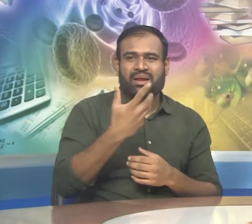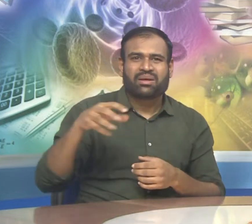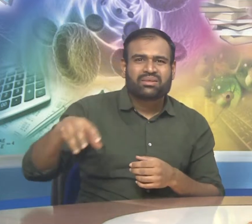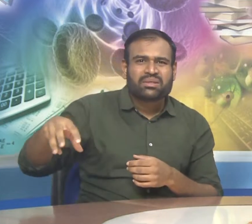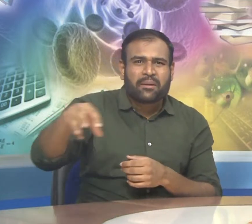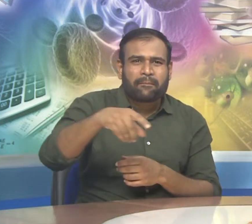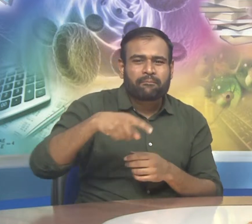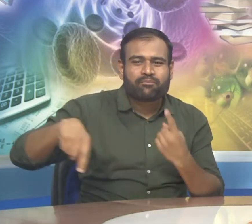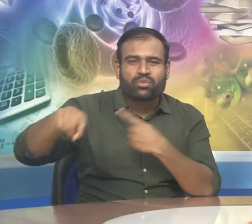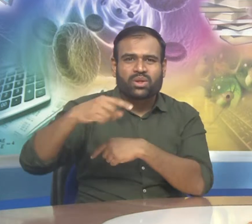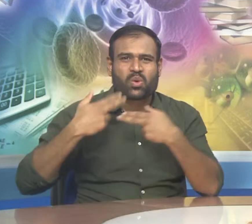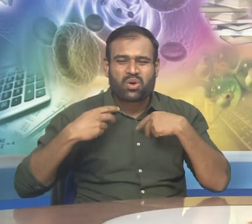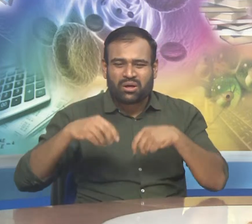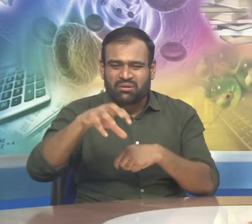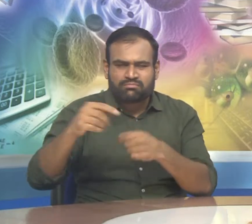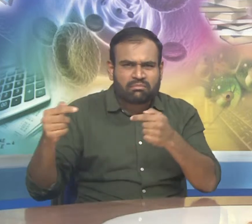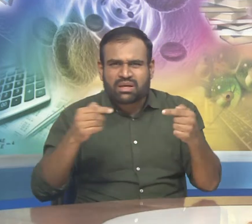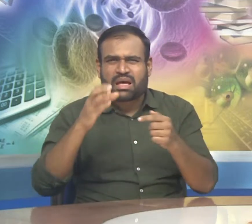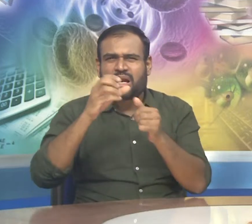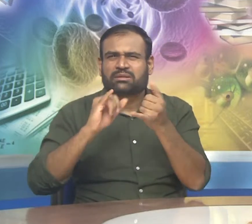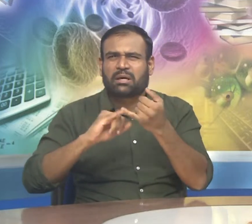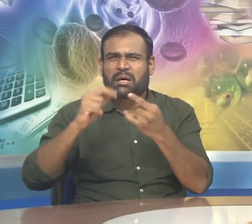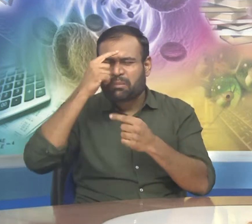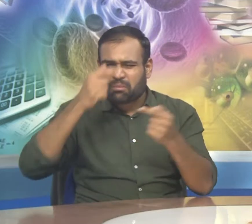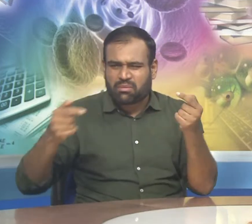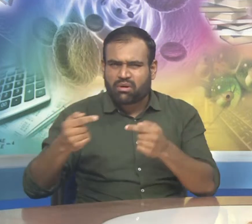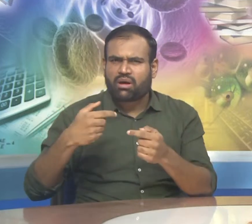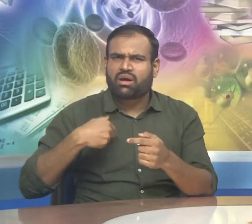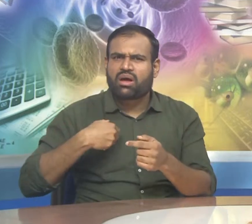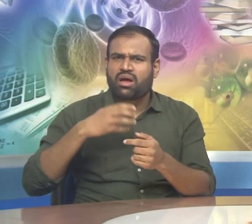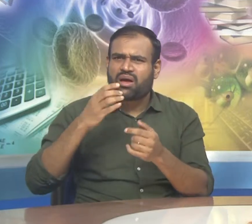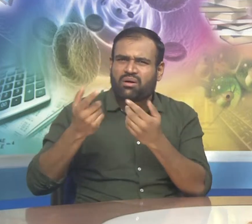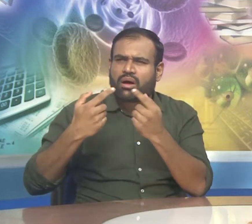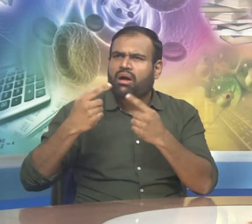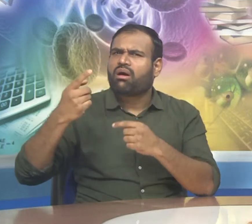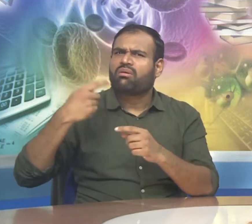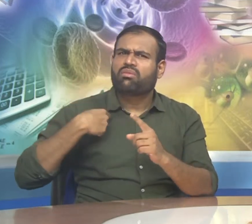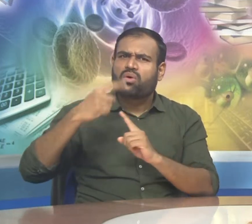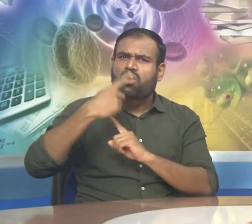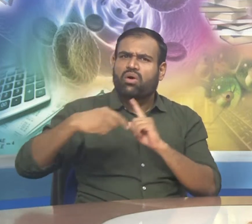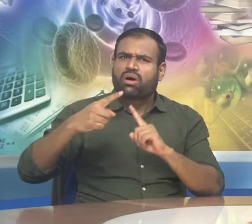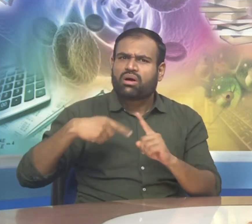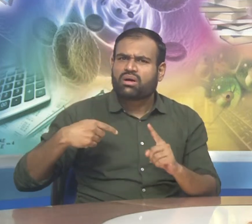Here appeals against the judgments of the subordinate courts.